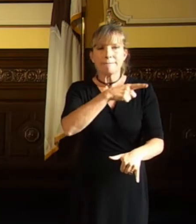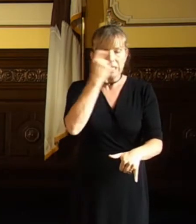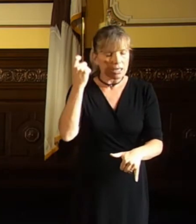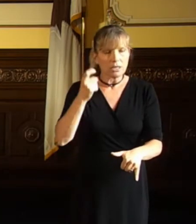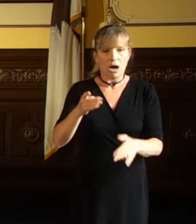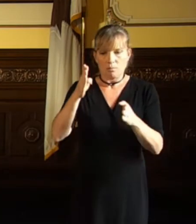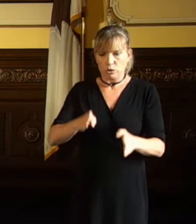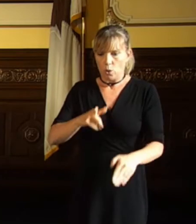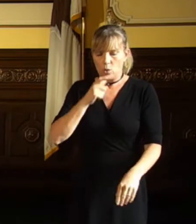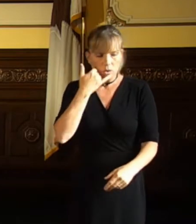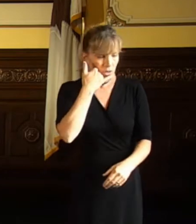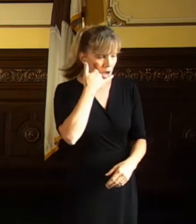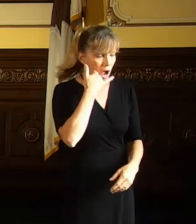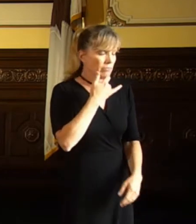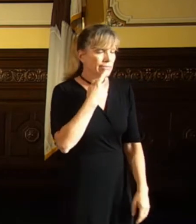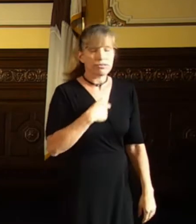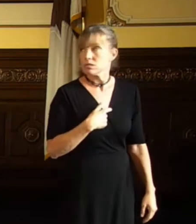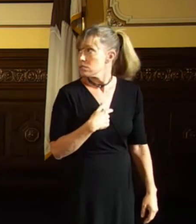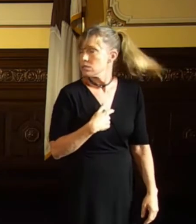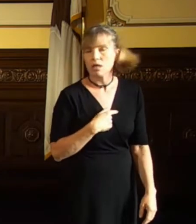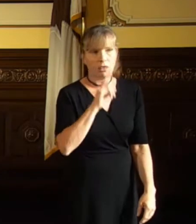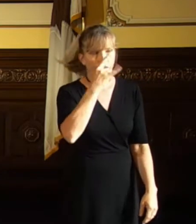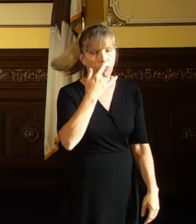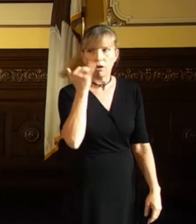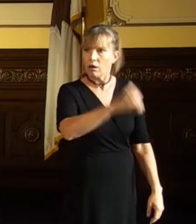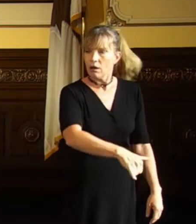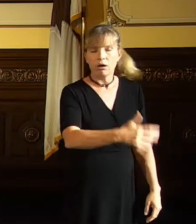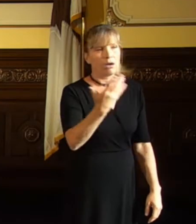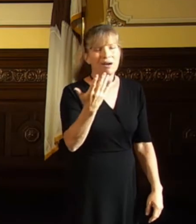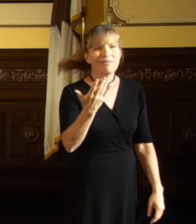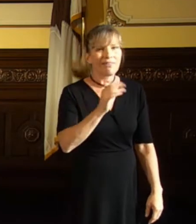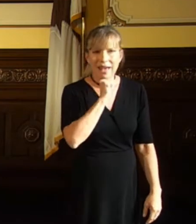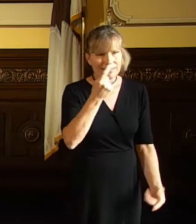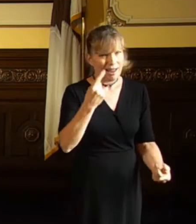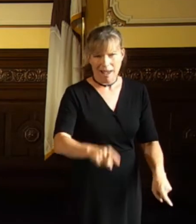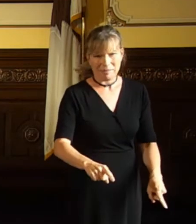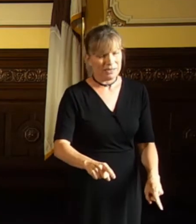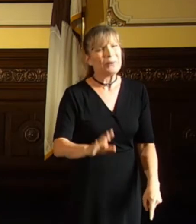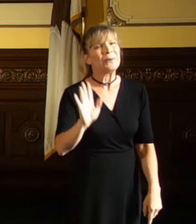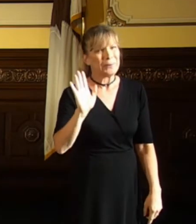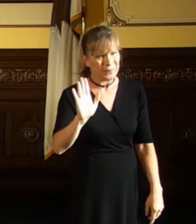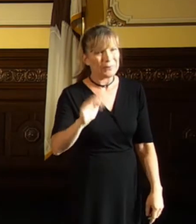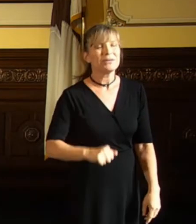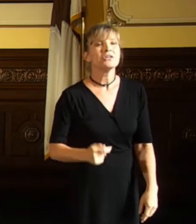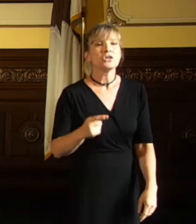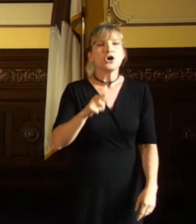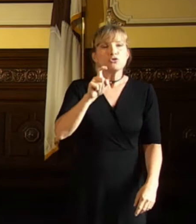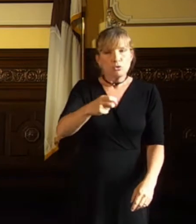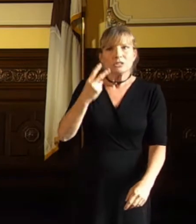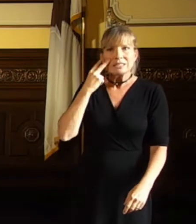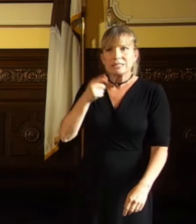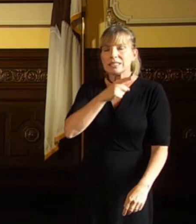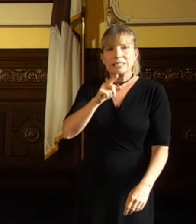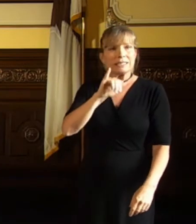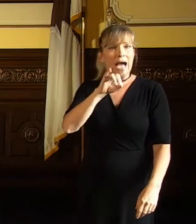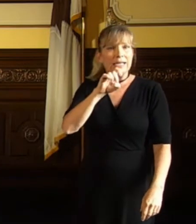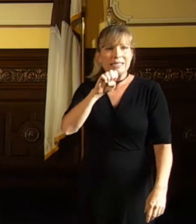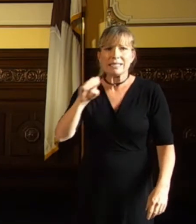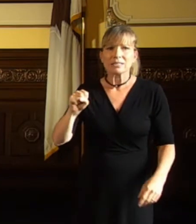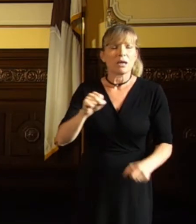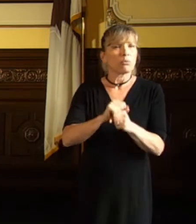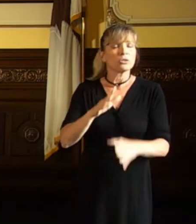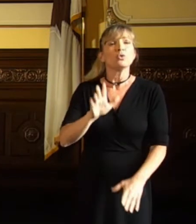somebody on the other end who's saying, I don't really want to do that work, and hitting a button. That's not what's happening. I mean, you should see these